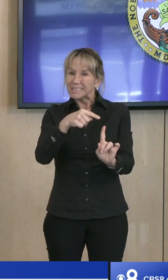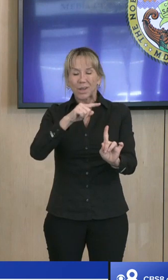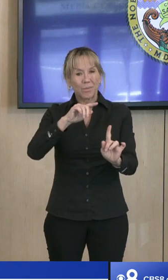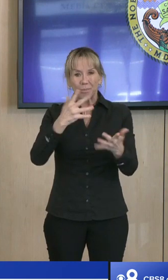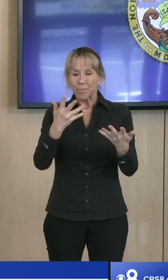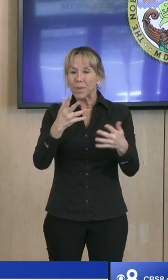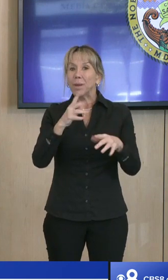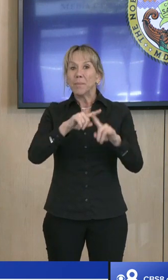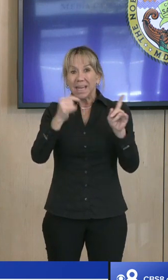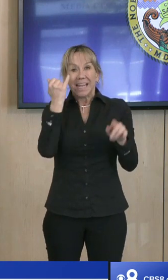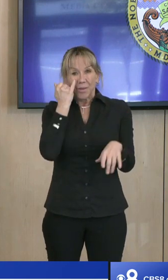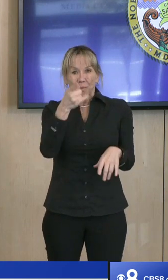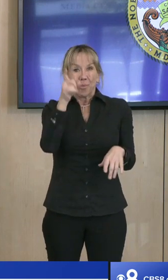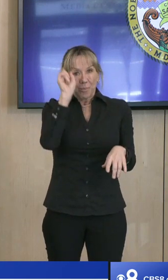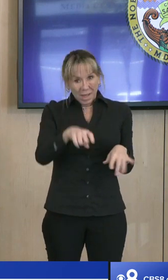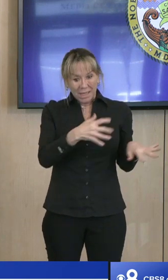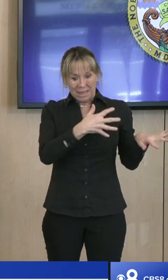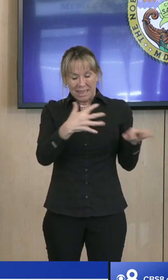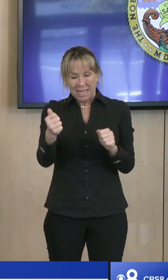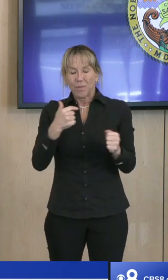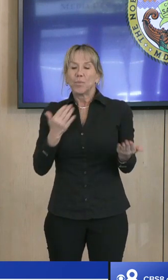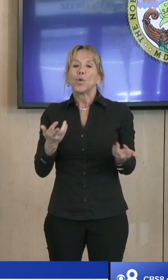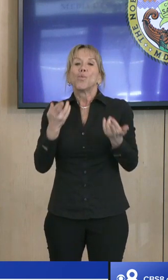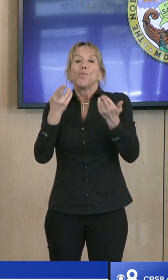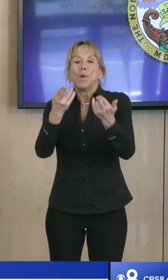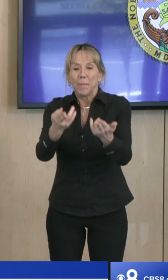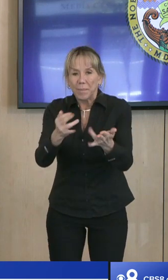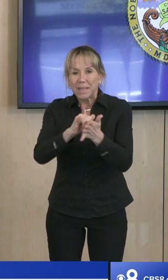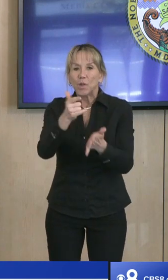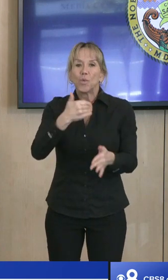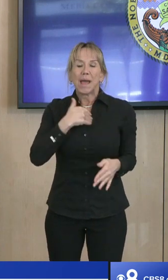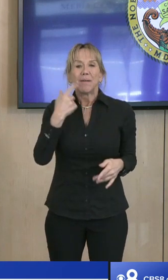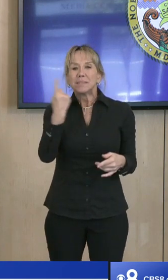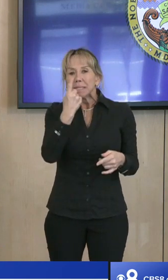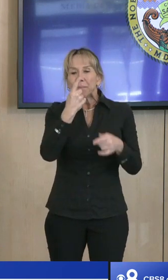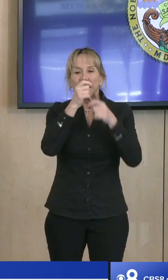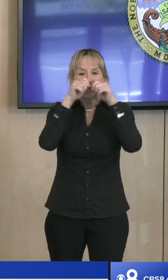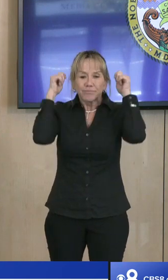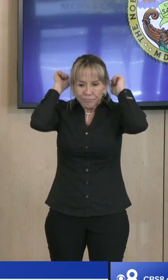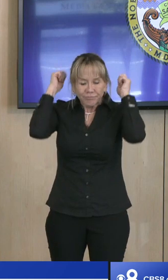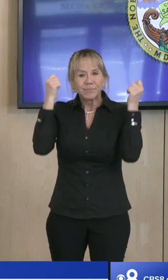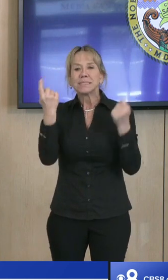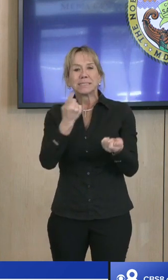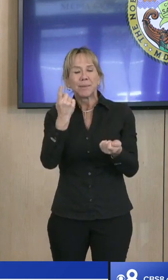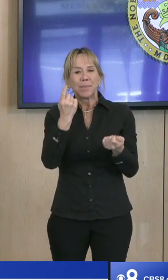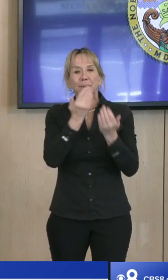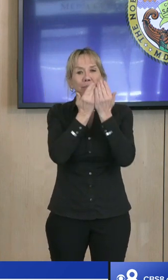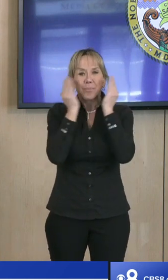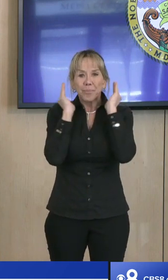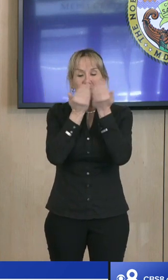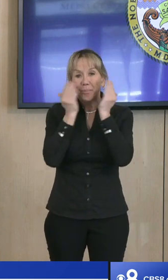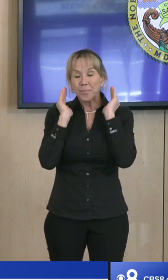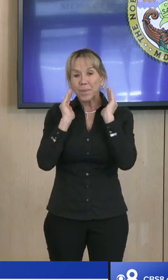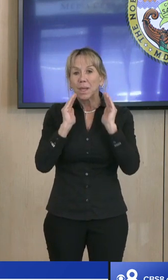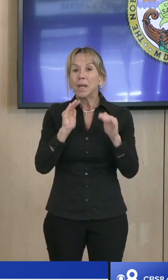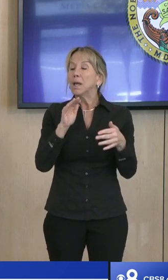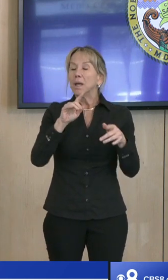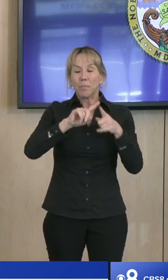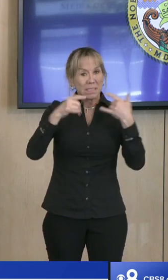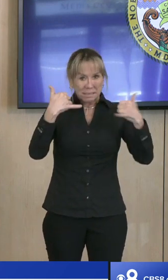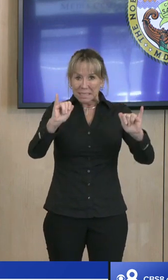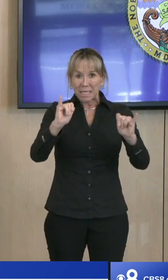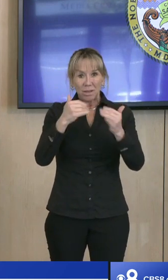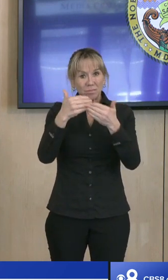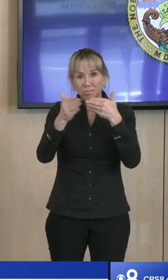and recommend that you have a face covering. But you have to continue physical distancing. You have